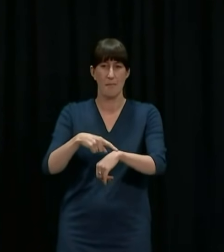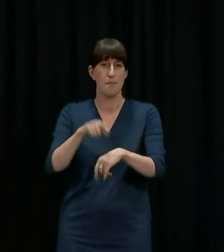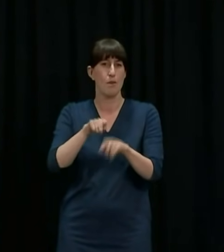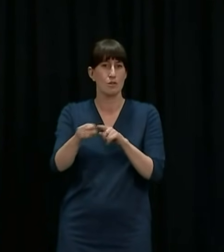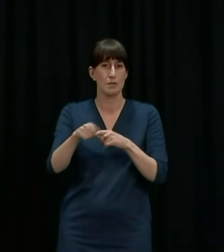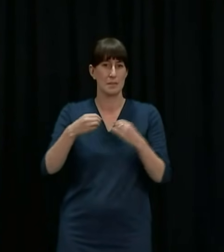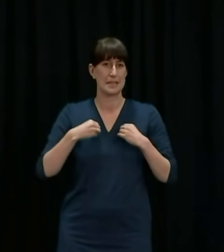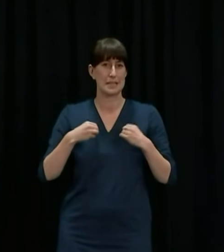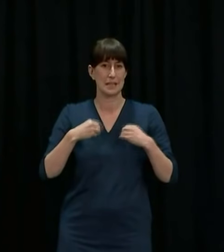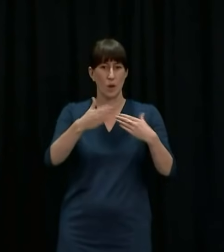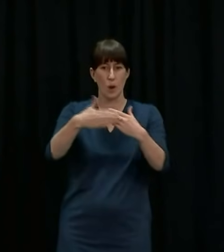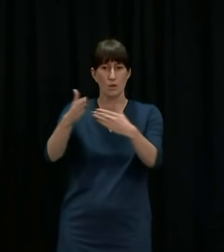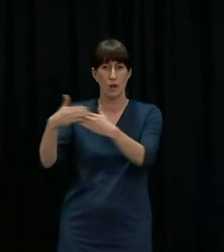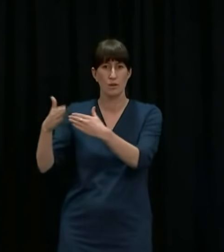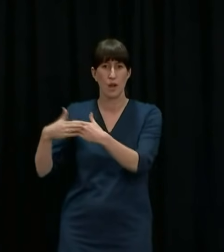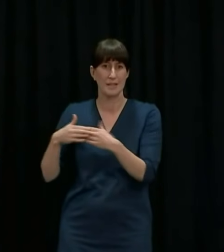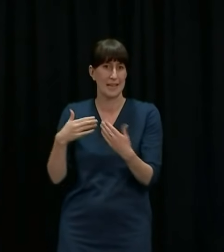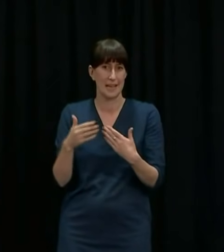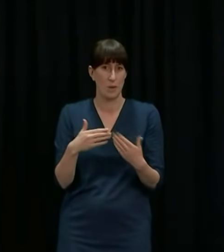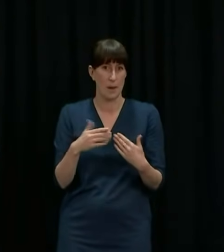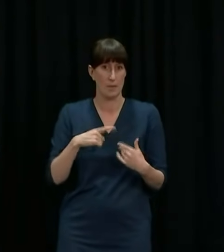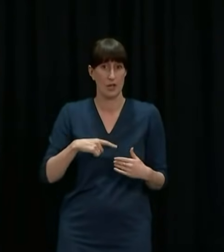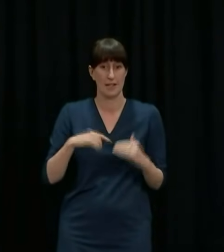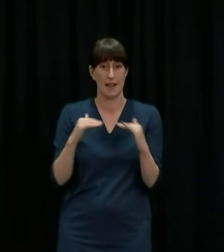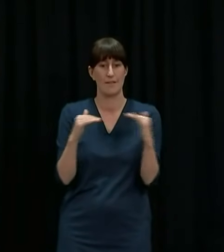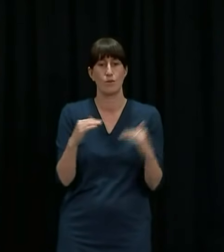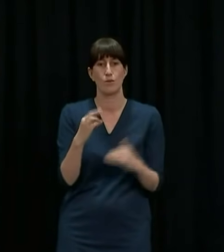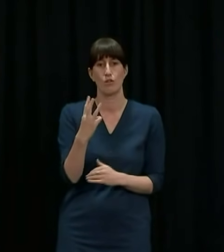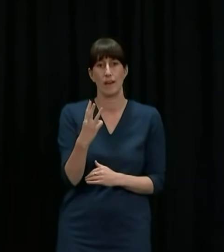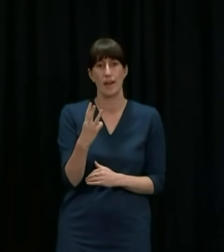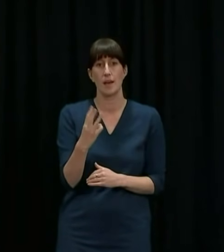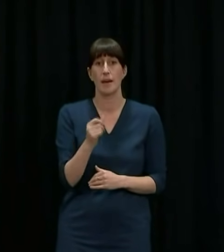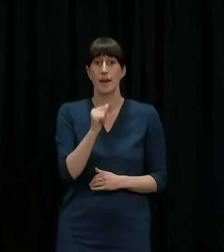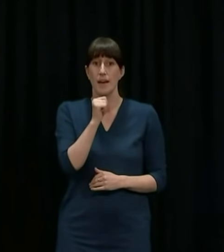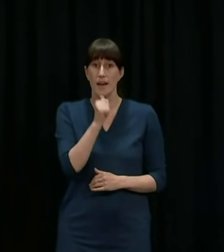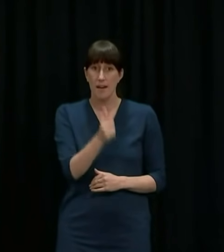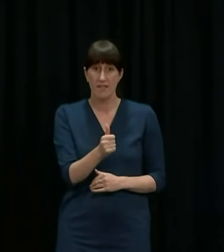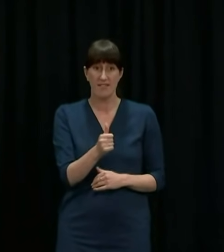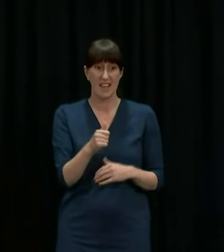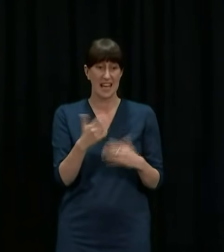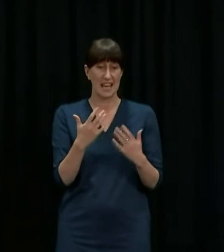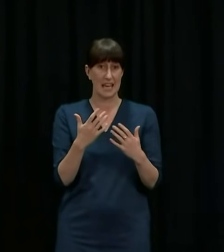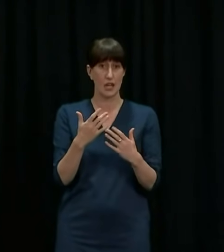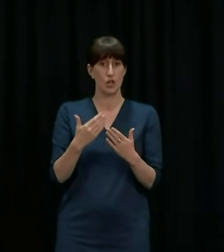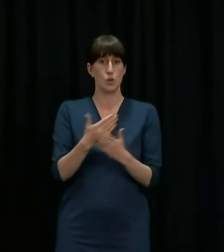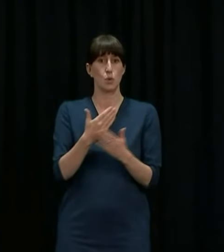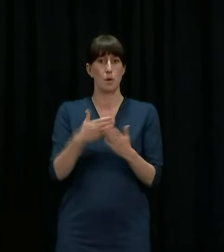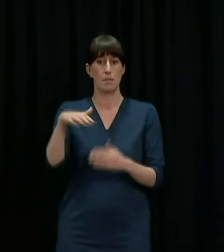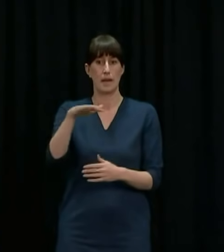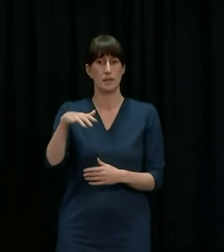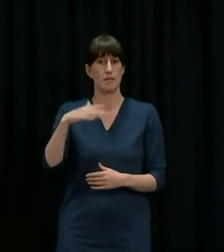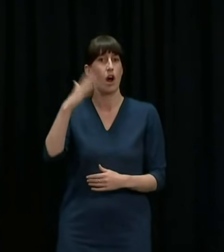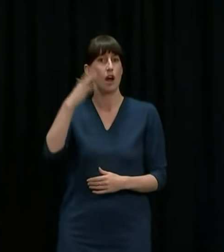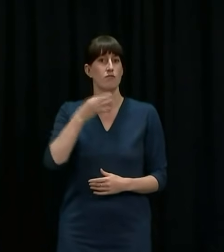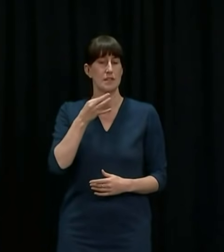3 arrangements there. But if there are any locations of interest, those will of course go up on our website.